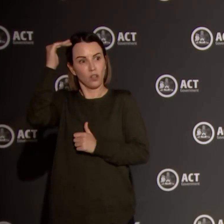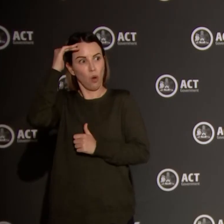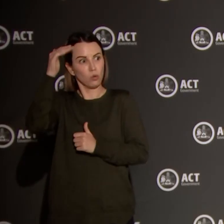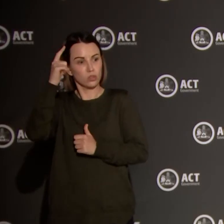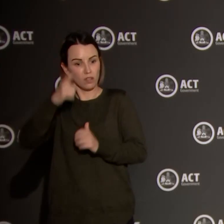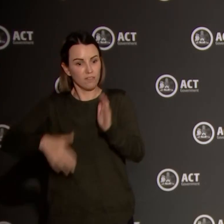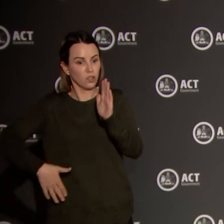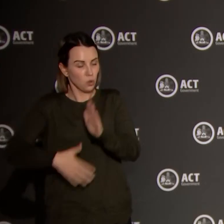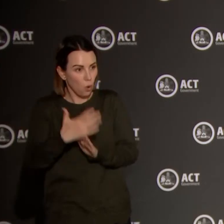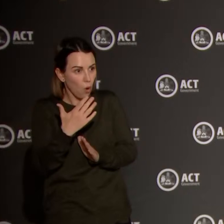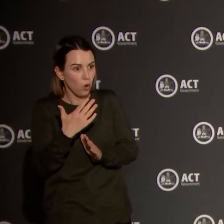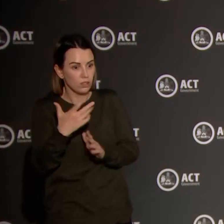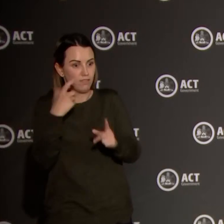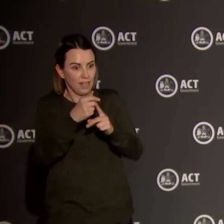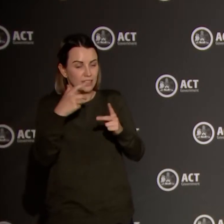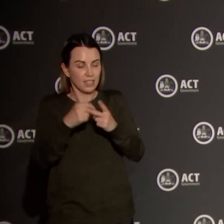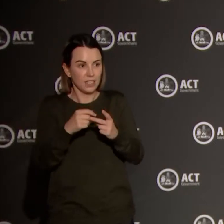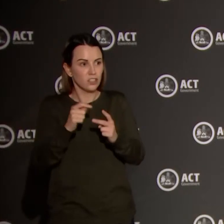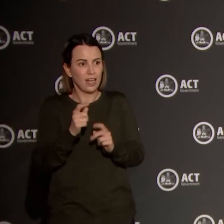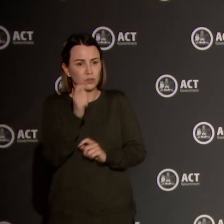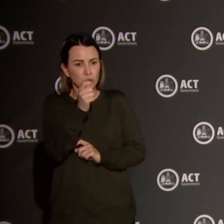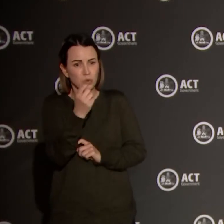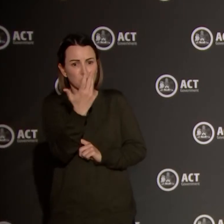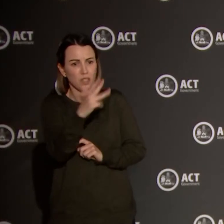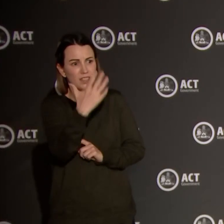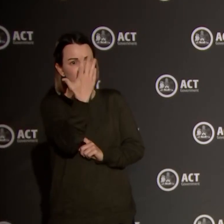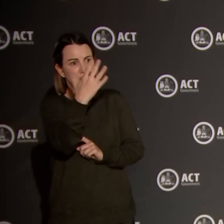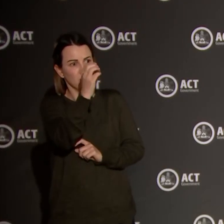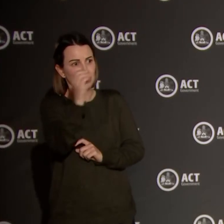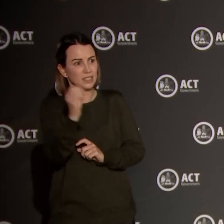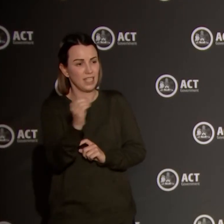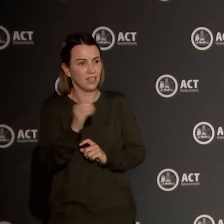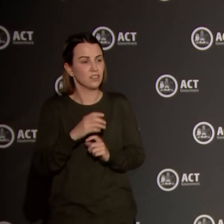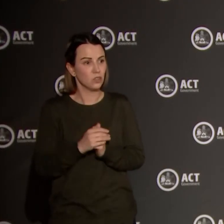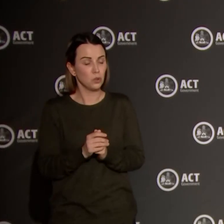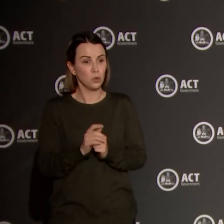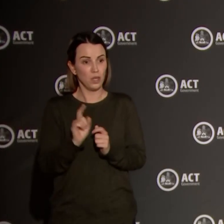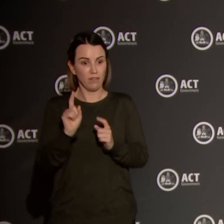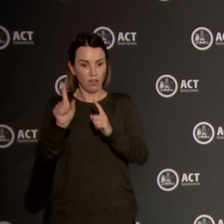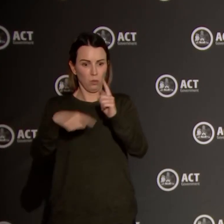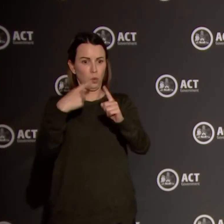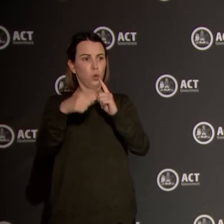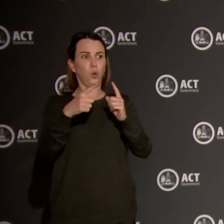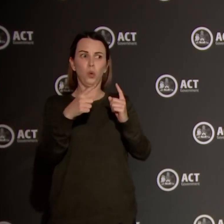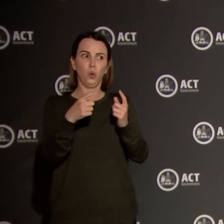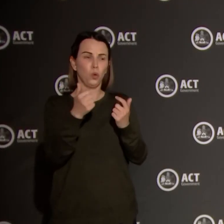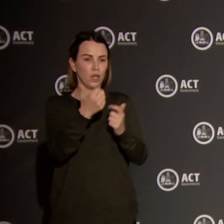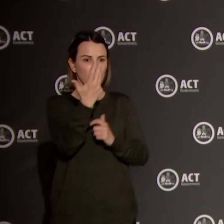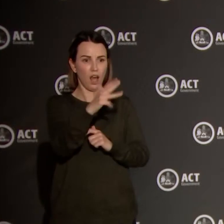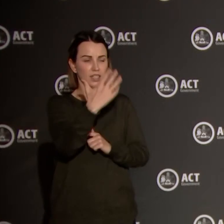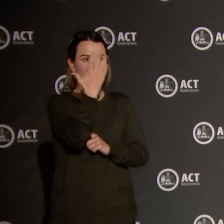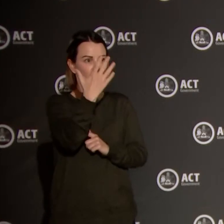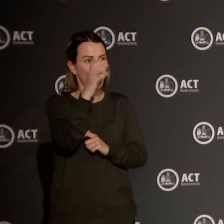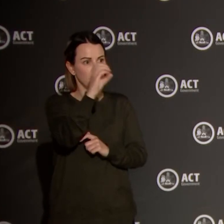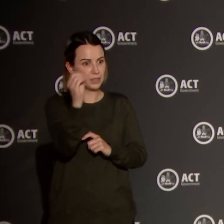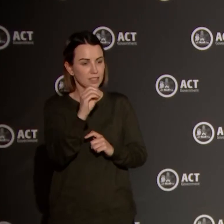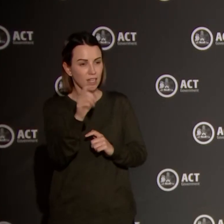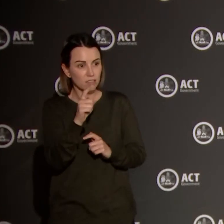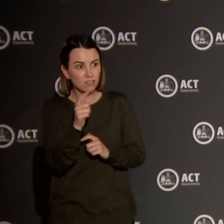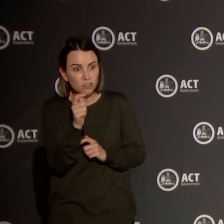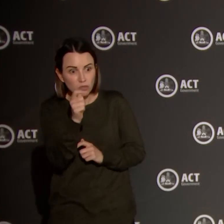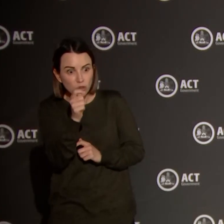that 95% rate. So on those milestones, that's 95% pretty wild rate. Do you think we'd reach it perhaps this